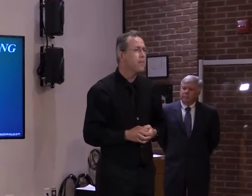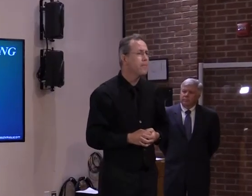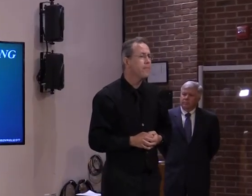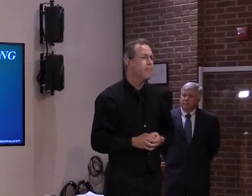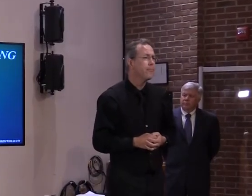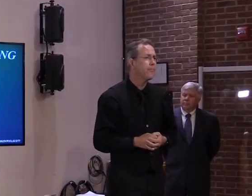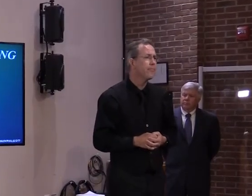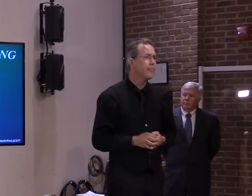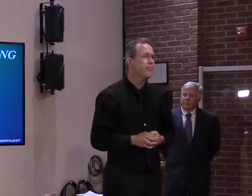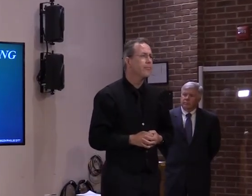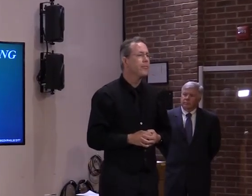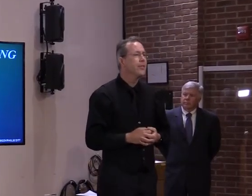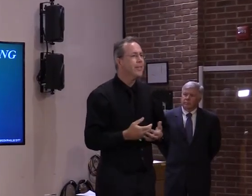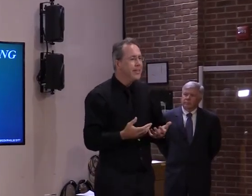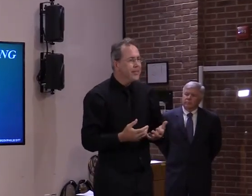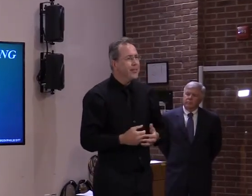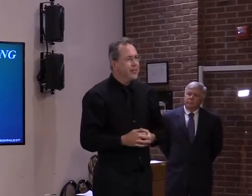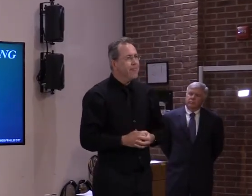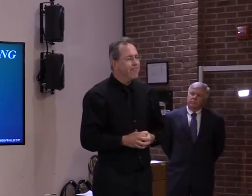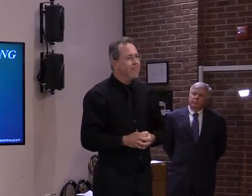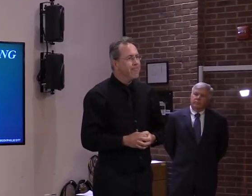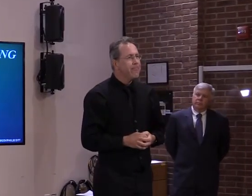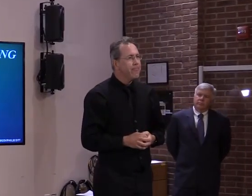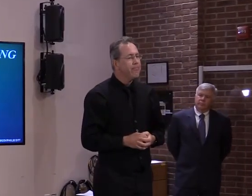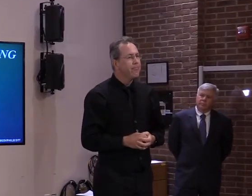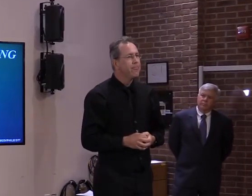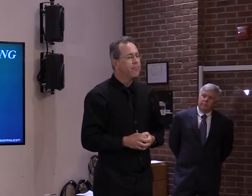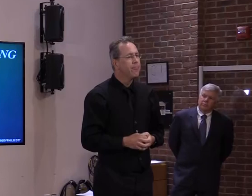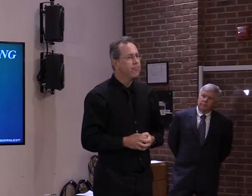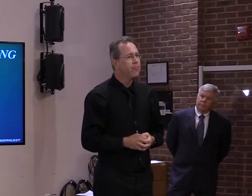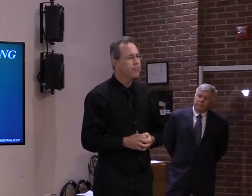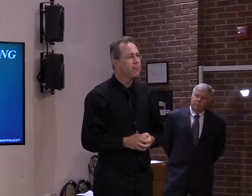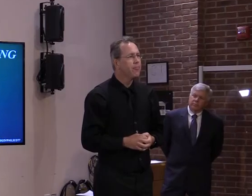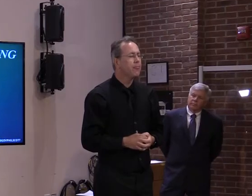And indeed, just to be clear, we have been referring